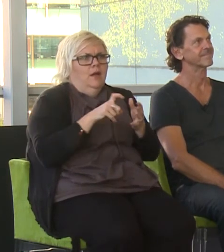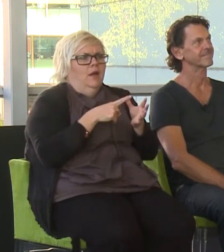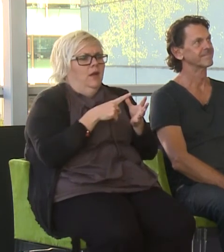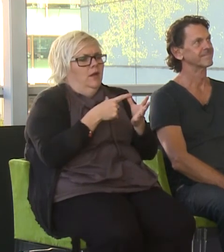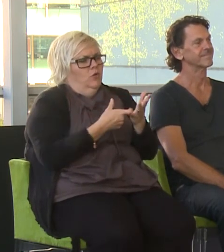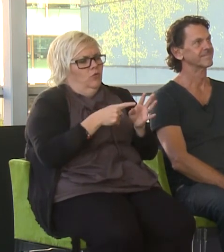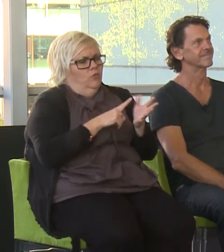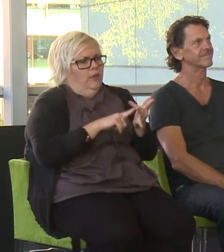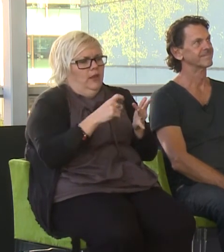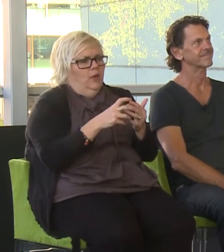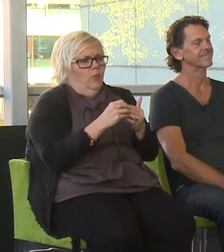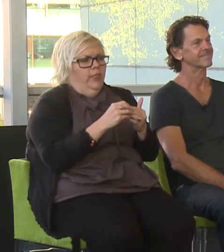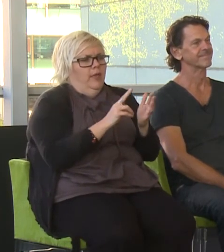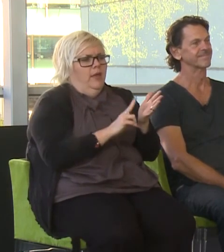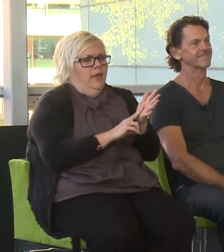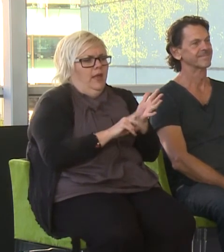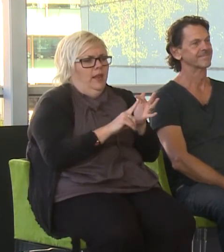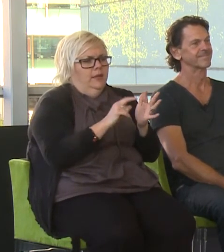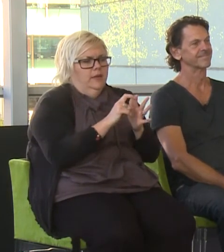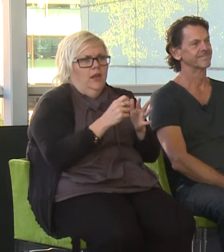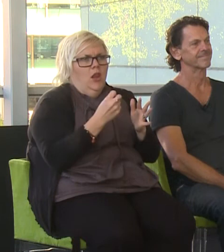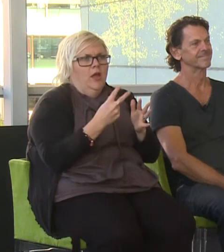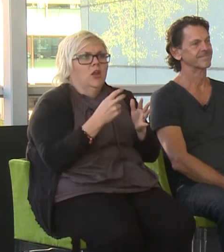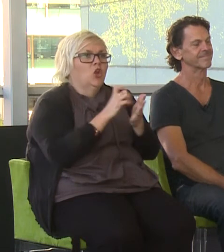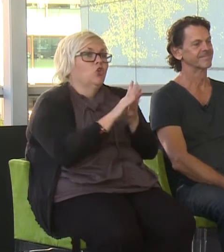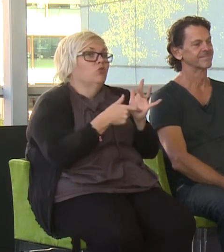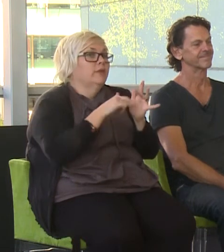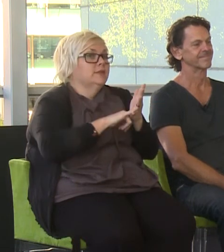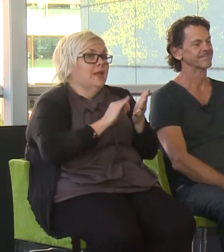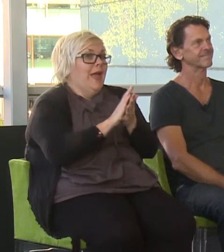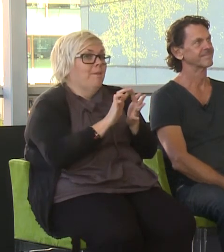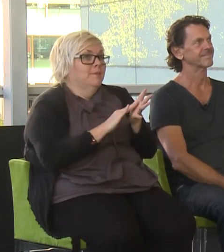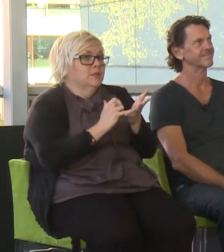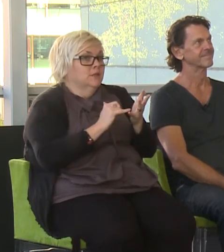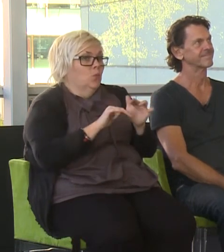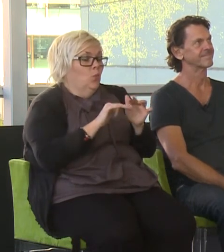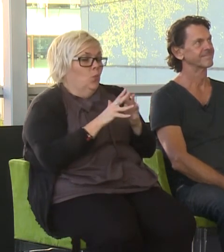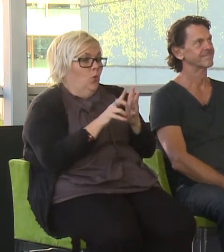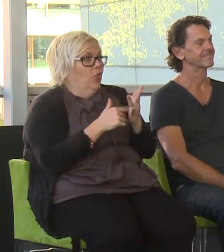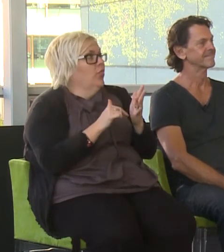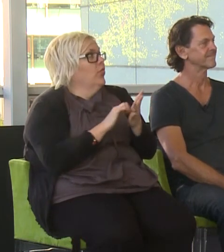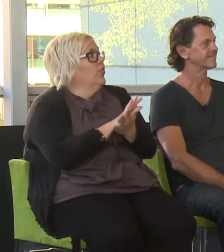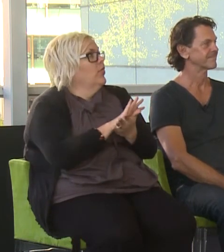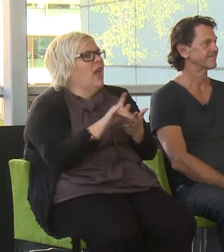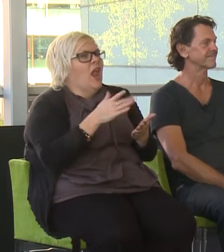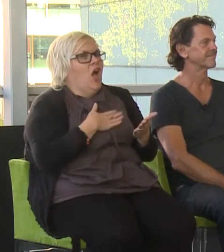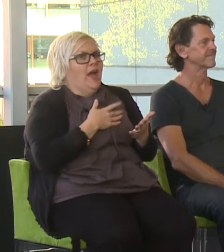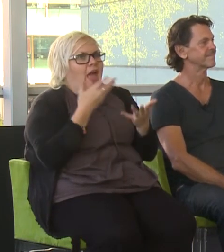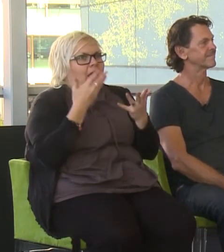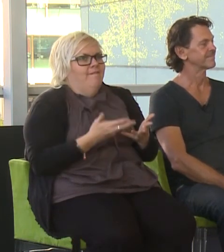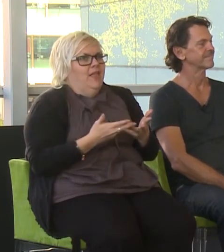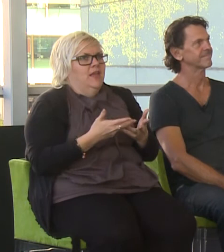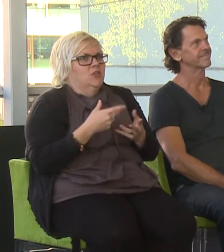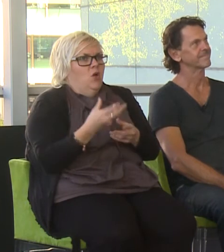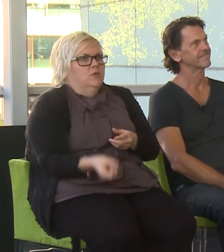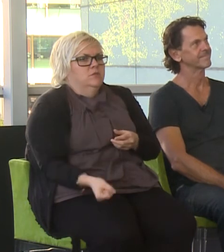with LED lights in them. Chris Hemsworth, who plays Thor, liked the heavy ones, so the strain of his